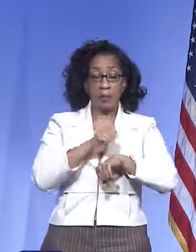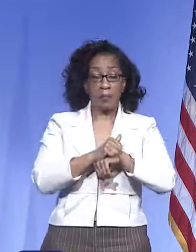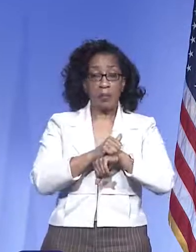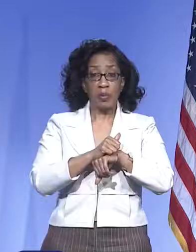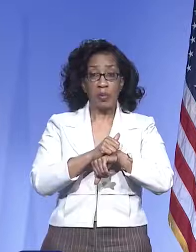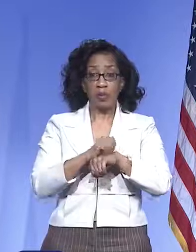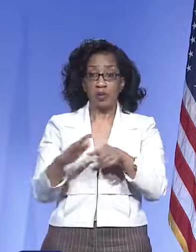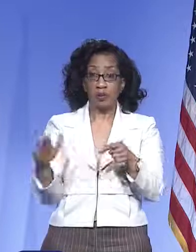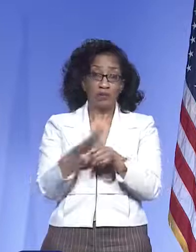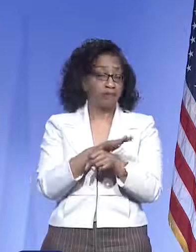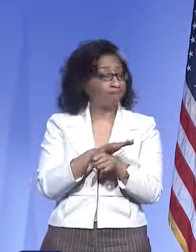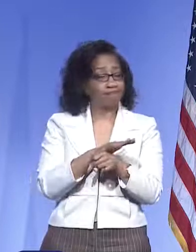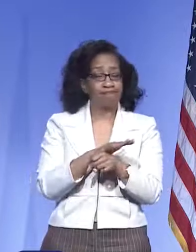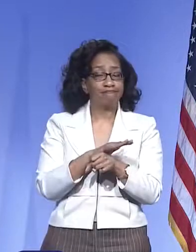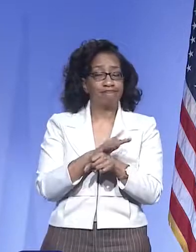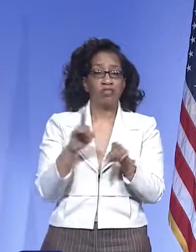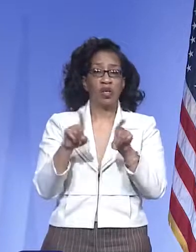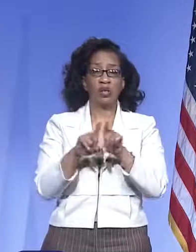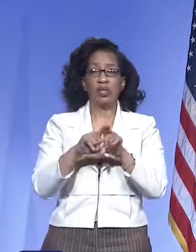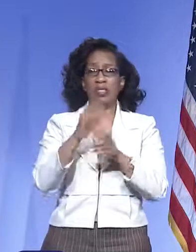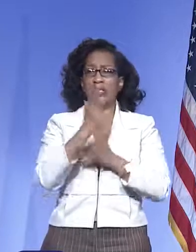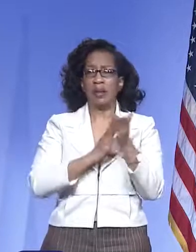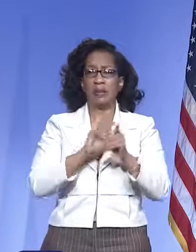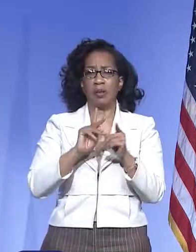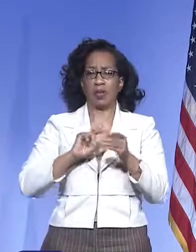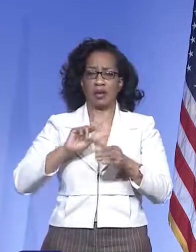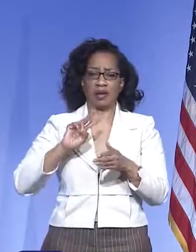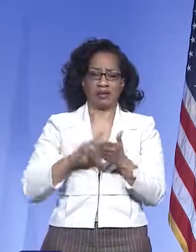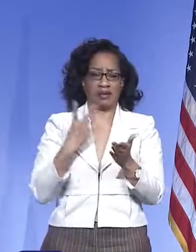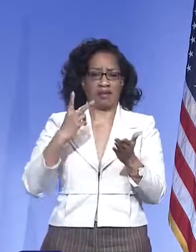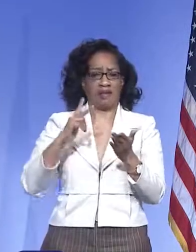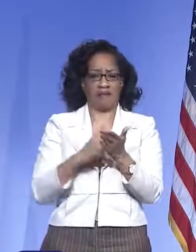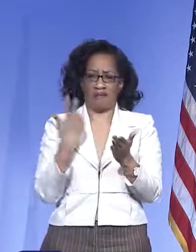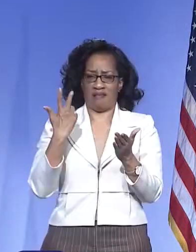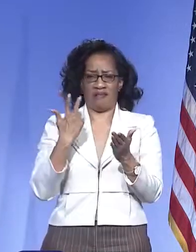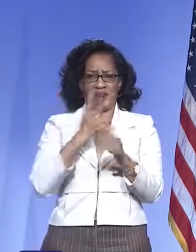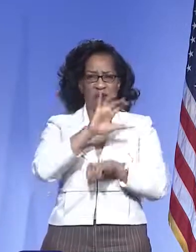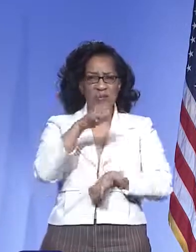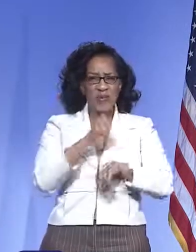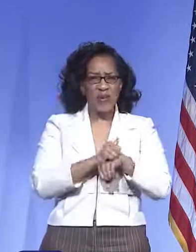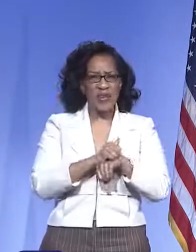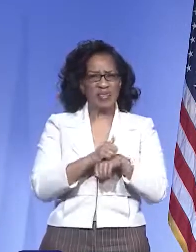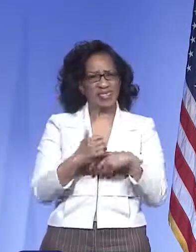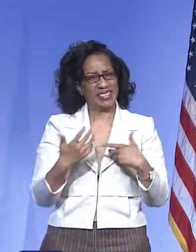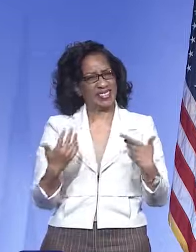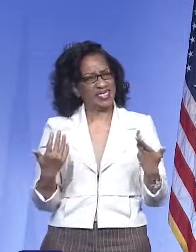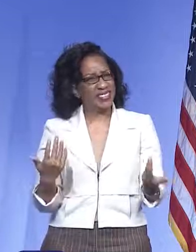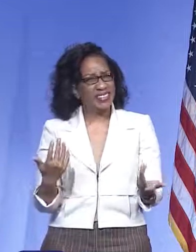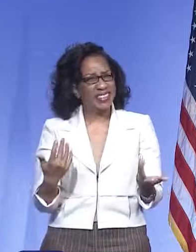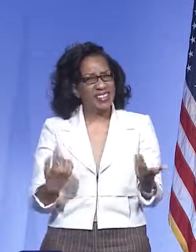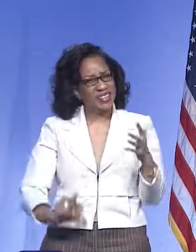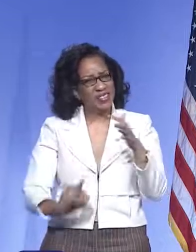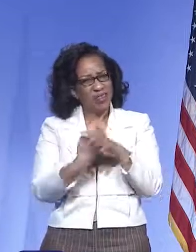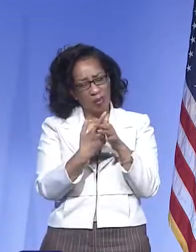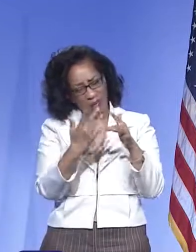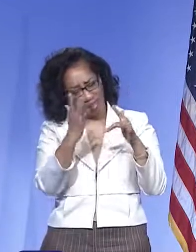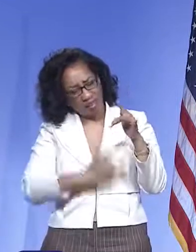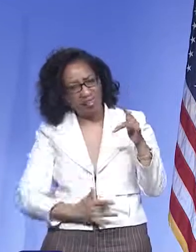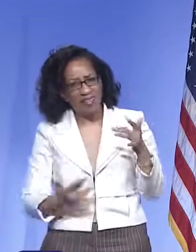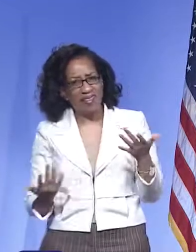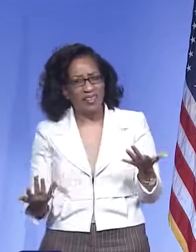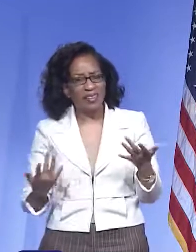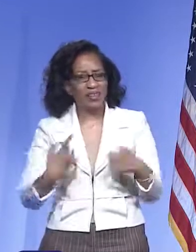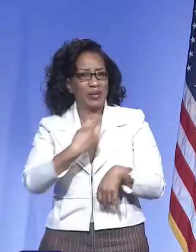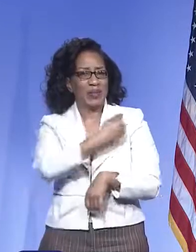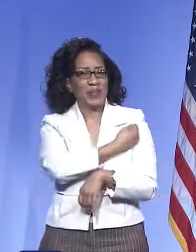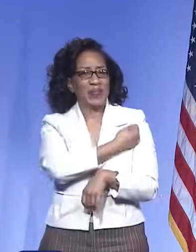but we were having people double book and triple book appointments and then being no-shows. And so it was not as efficient, and we were not as vaccinating,